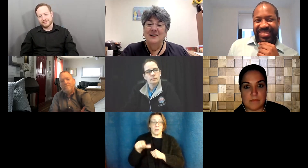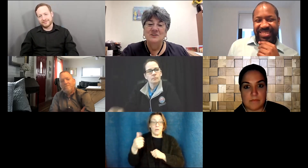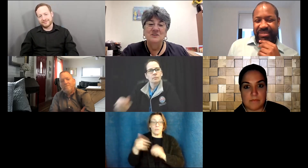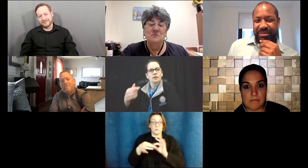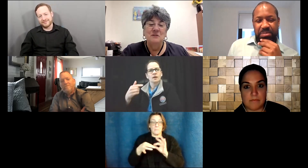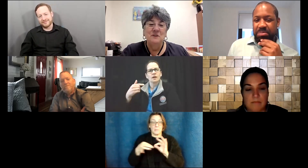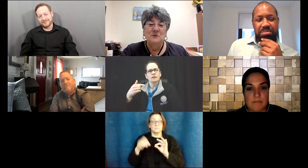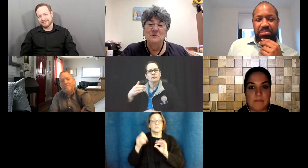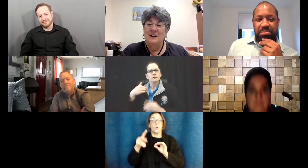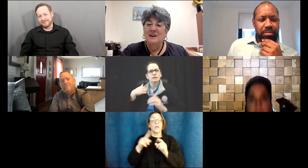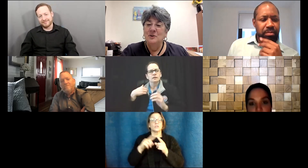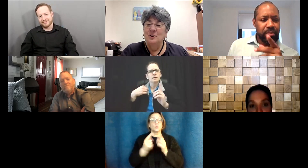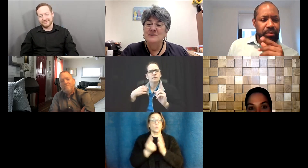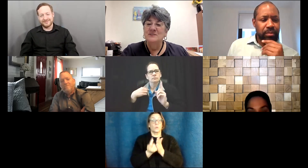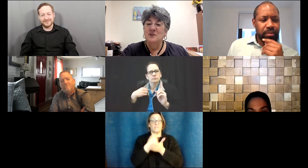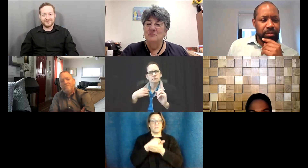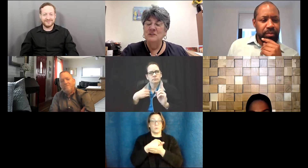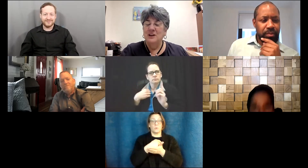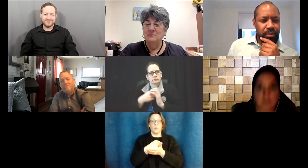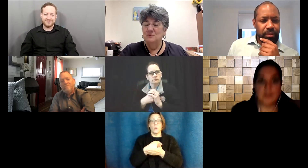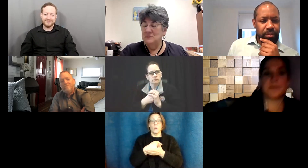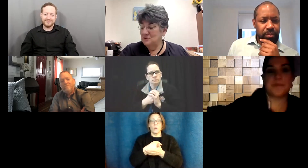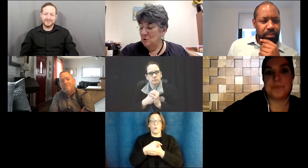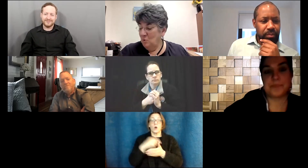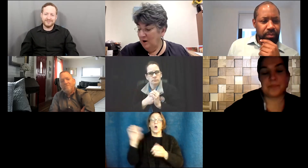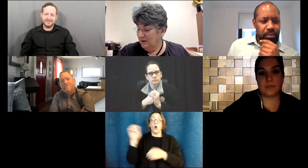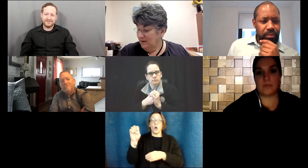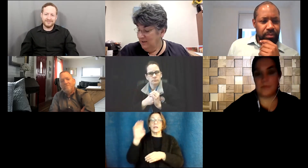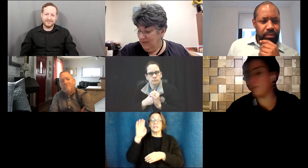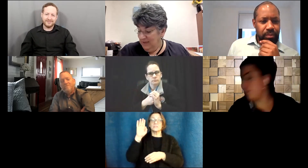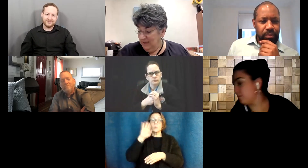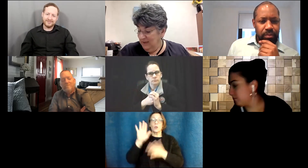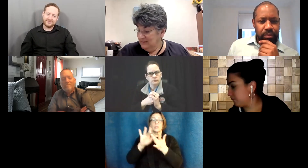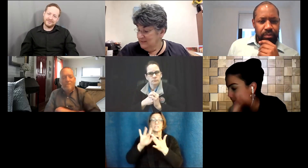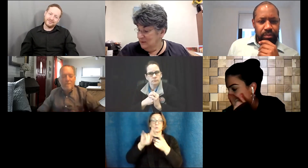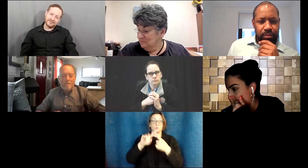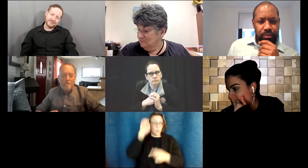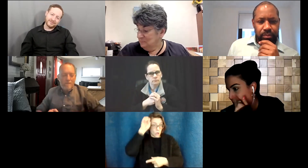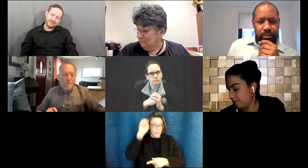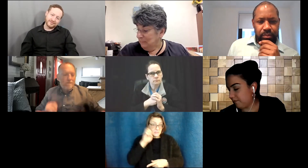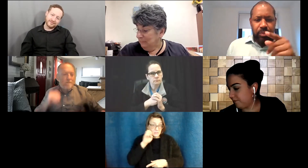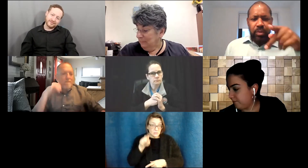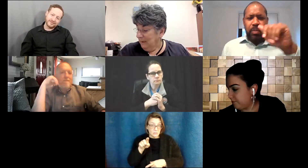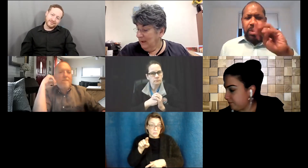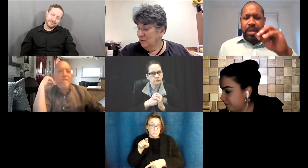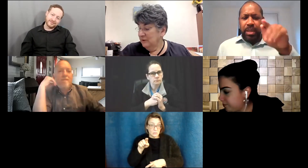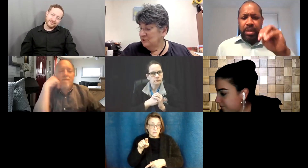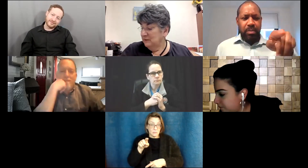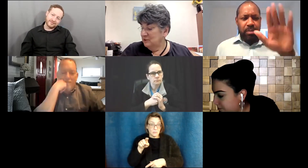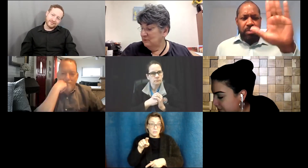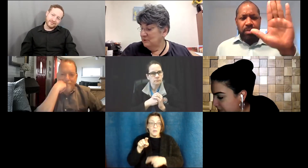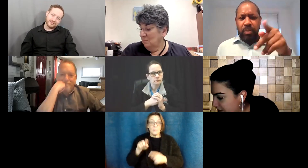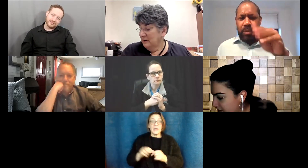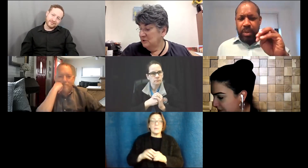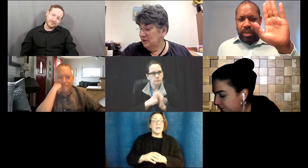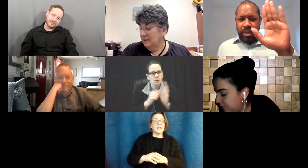All right, just to review, Ernest is going to reach out to Mr. Okwara, and I'm going to reach